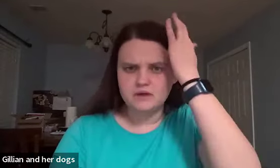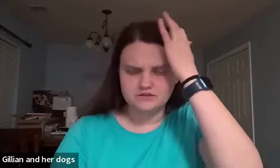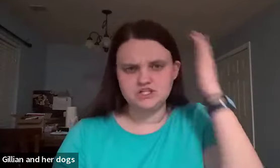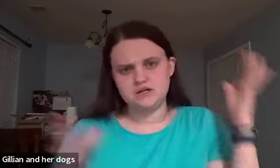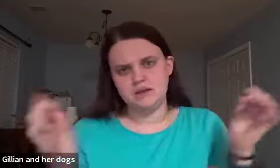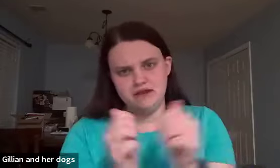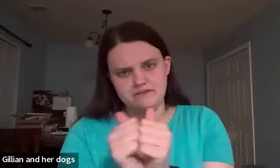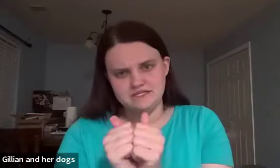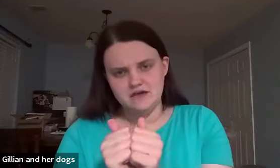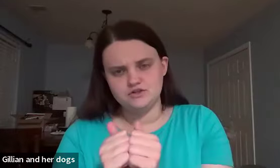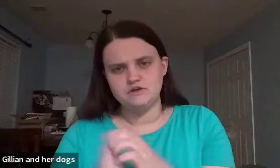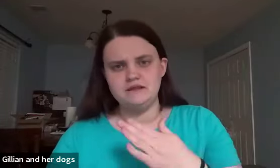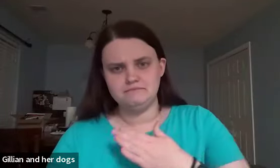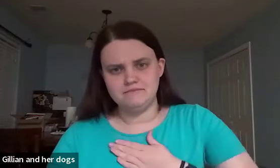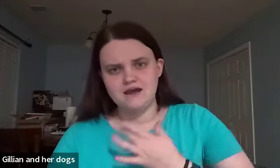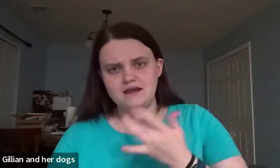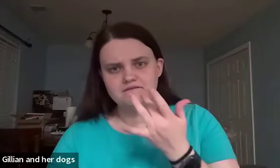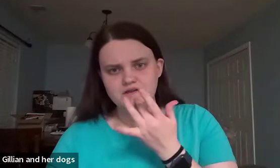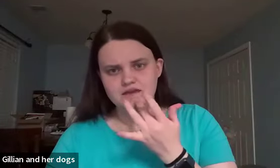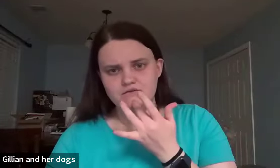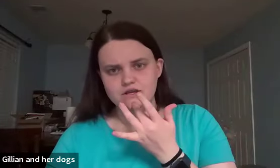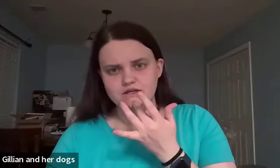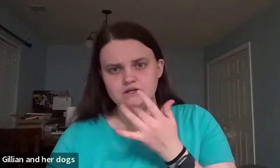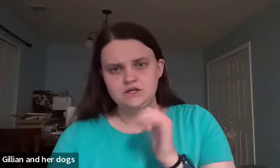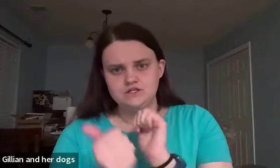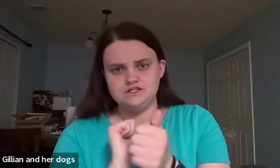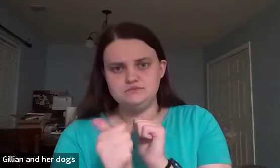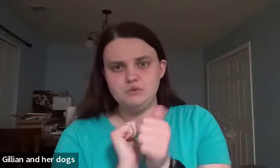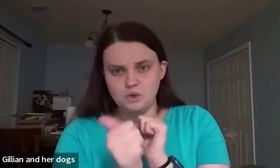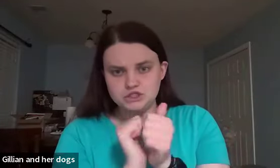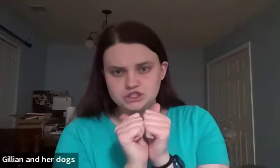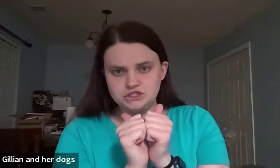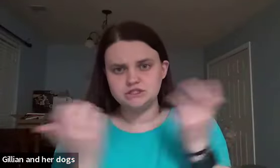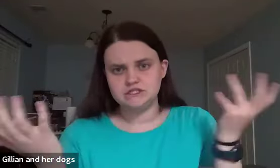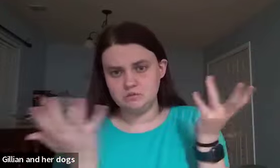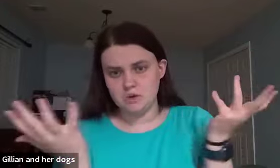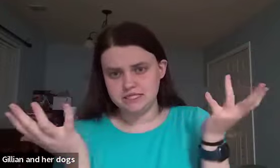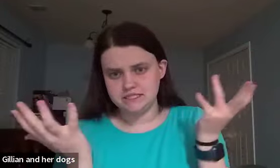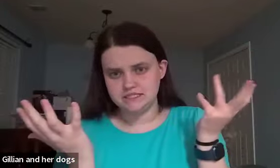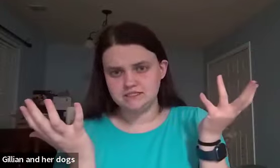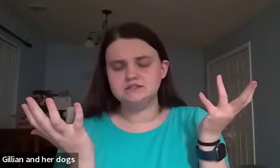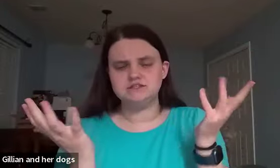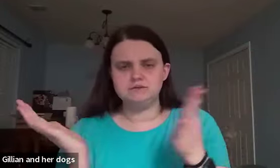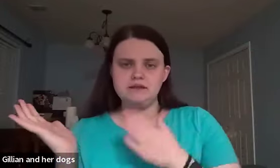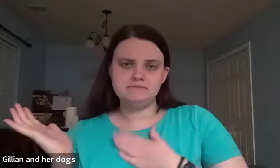favorite, but I was just going to combine them together. So I'd be like, my favorite sport is what? So you'd be like,